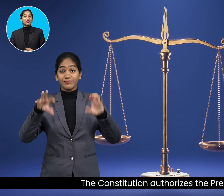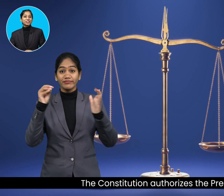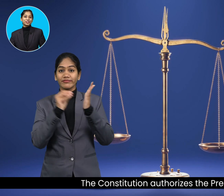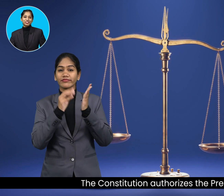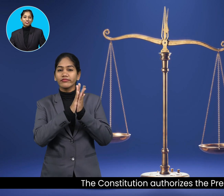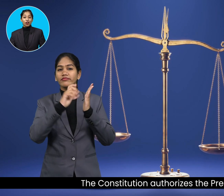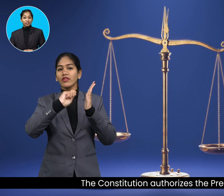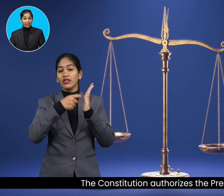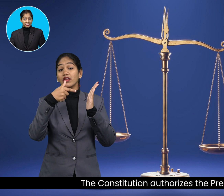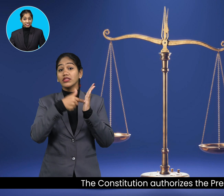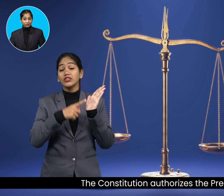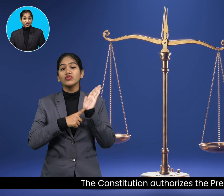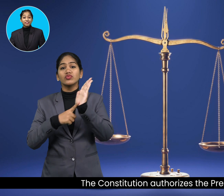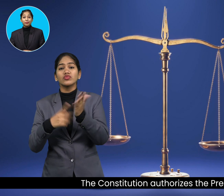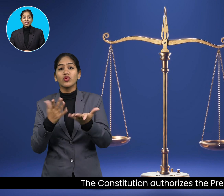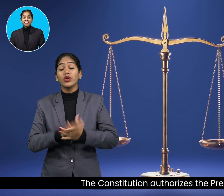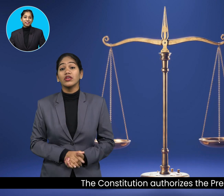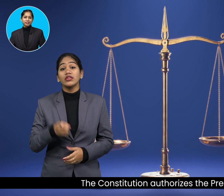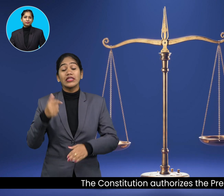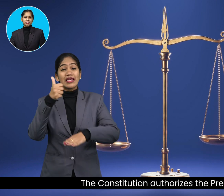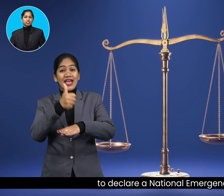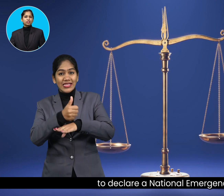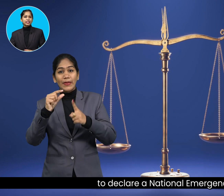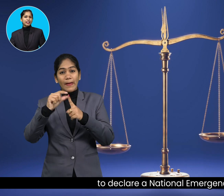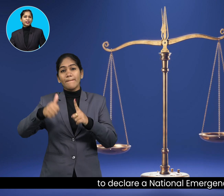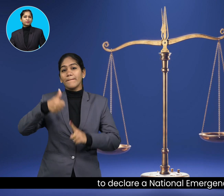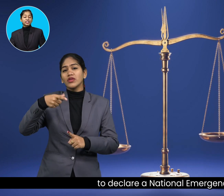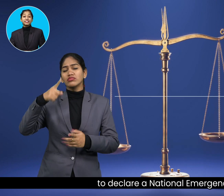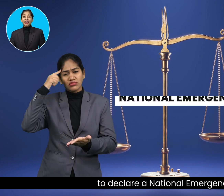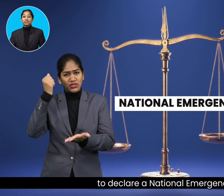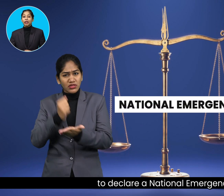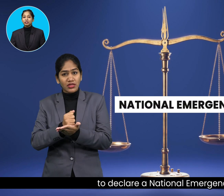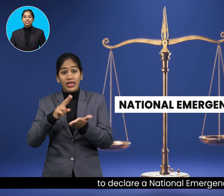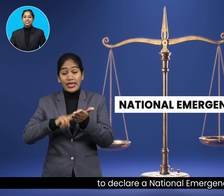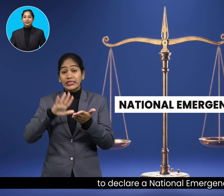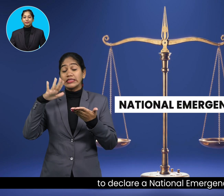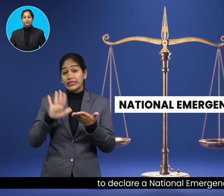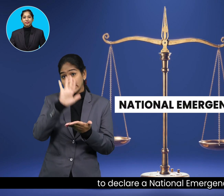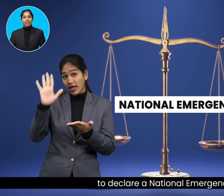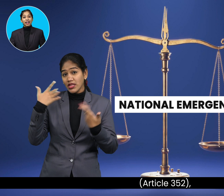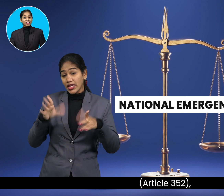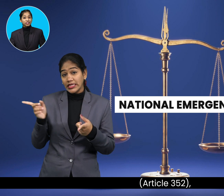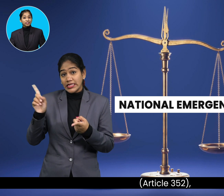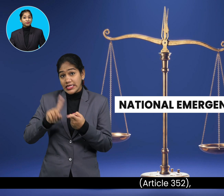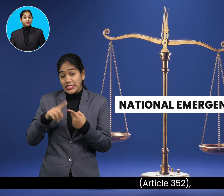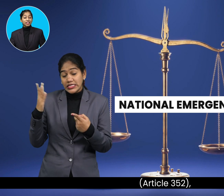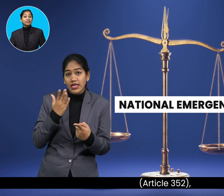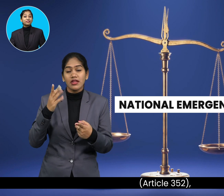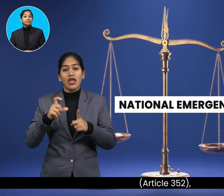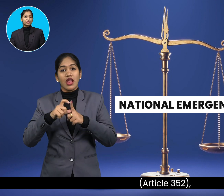The Constitution authorizes the President to declare a national emergency.